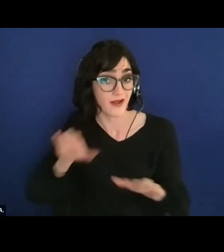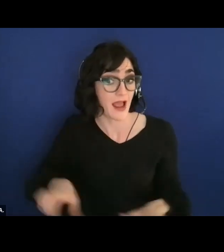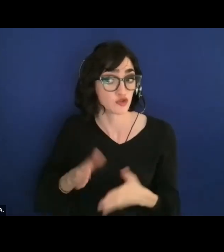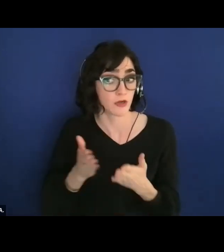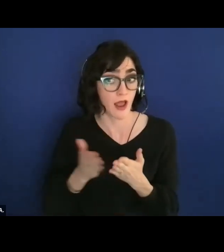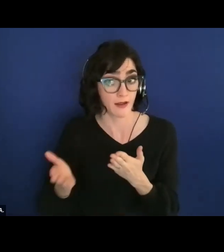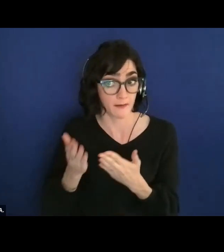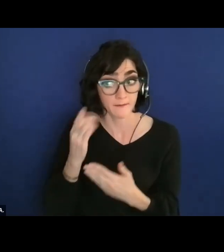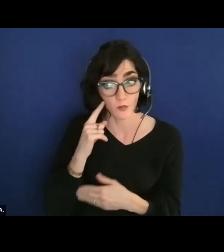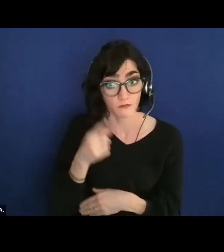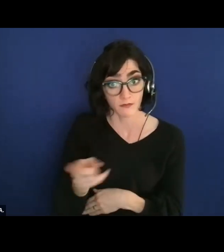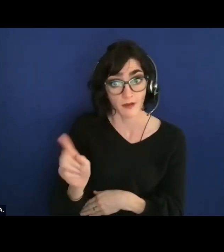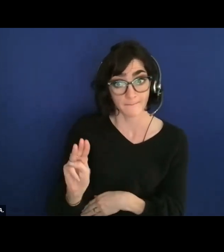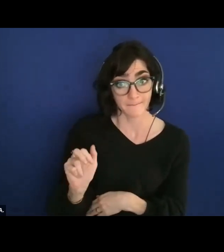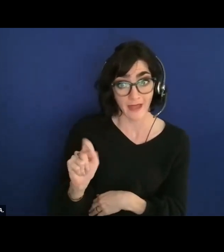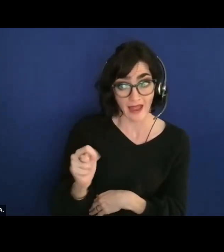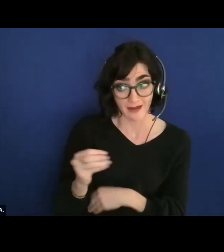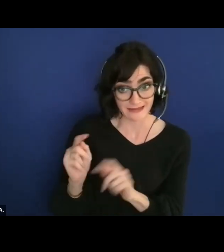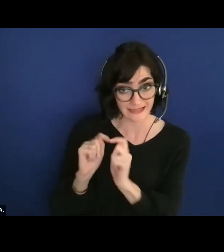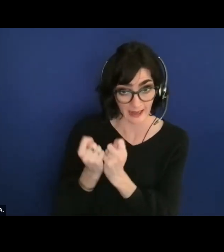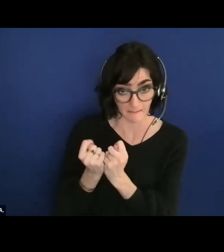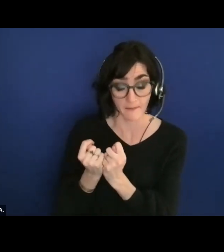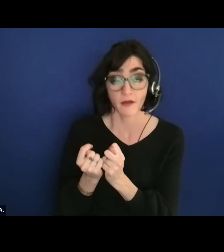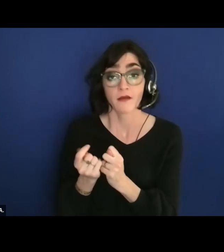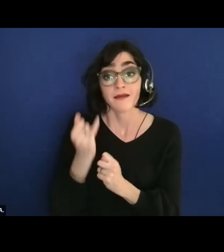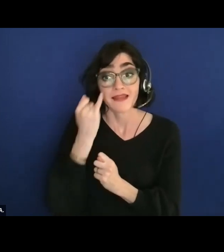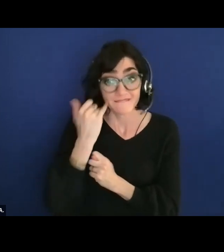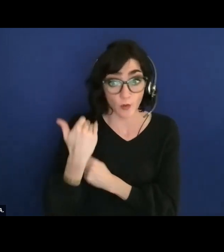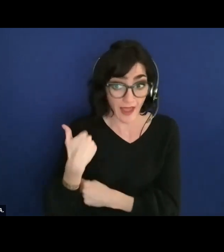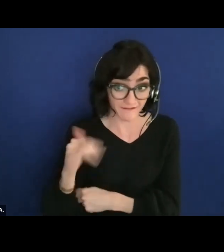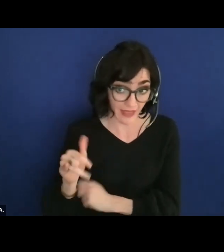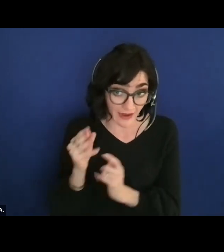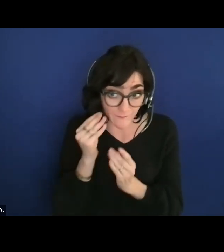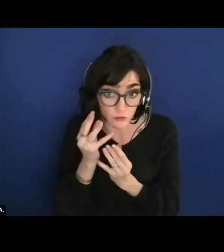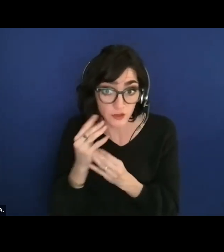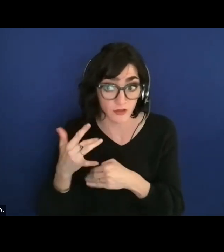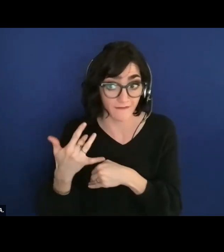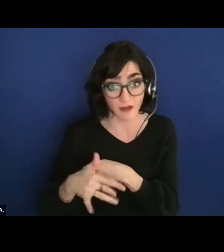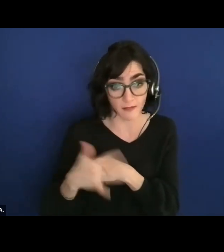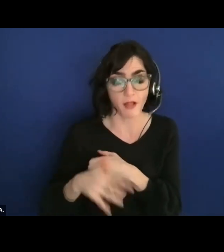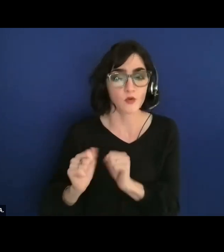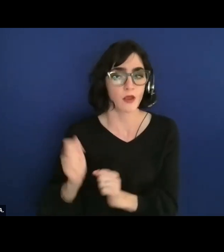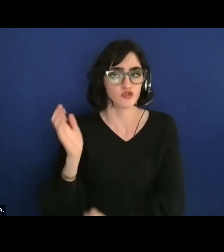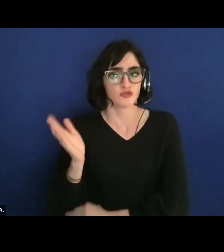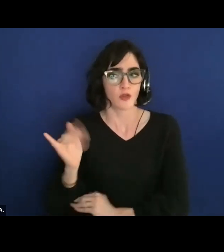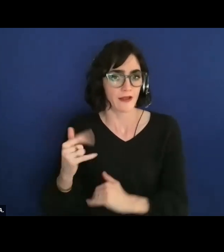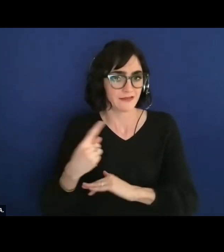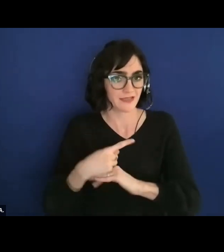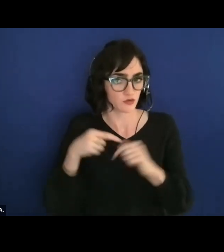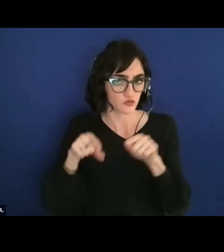team, if they have it at at their fingertips, they'll share what they know during their presentation today. And if